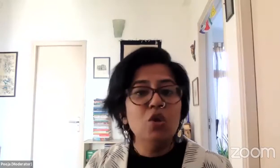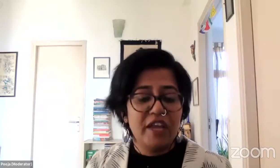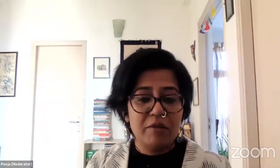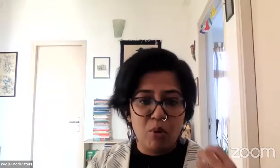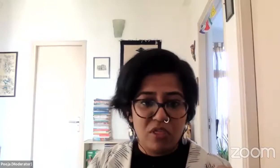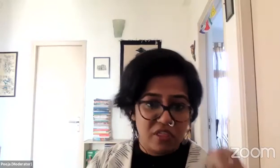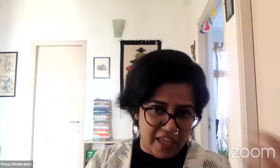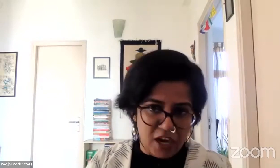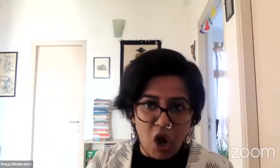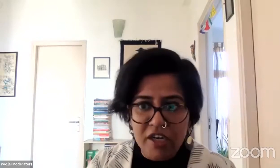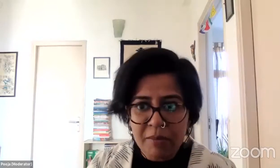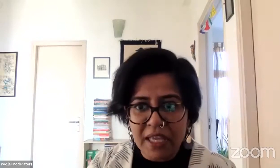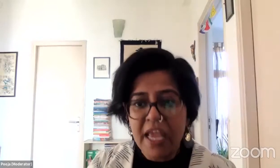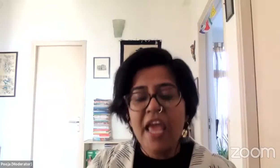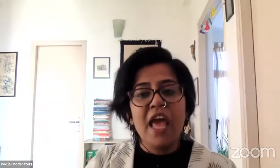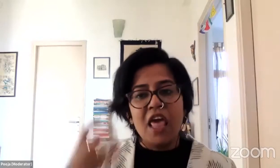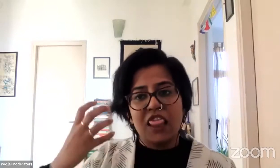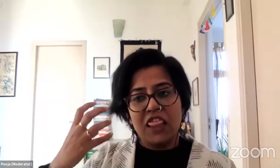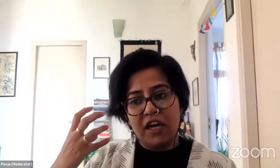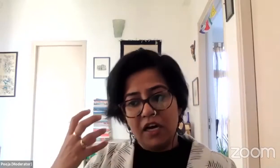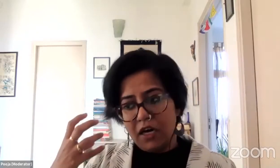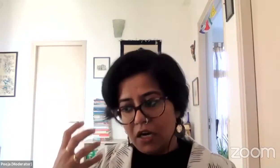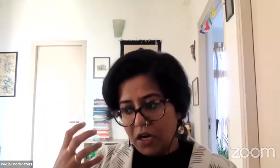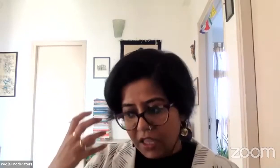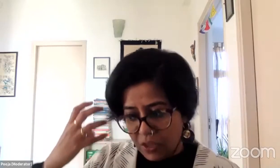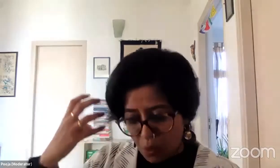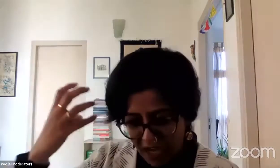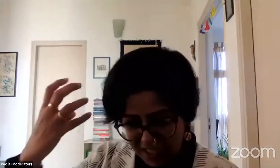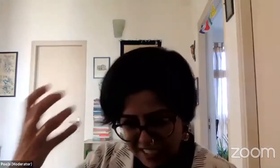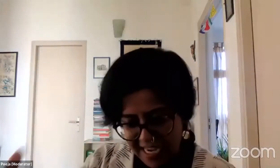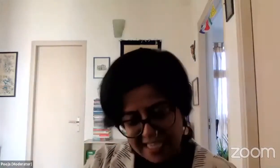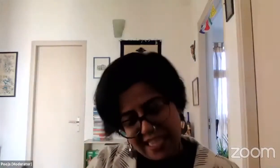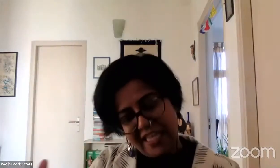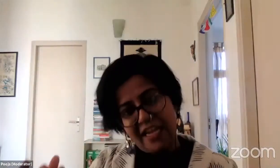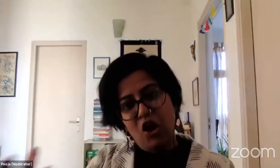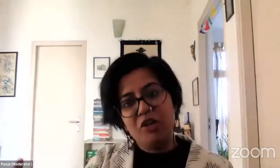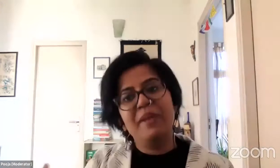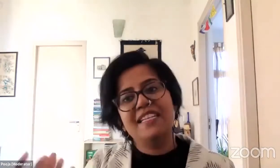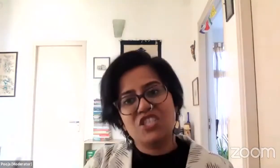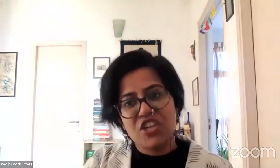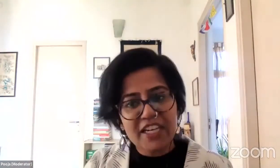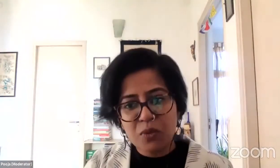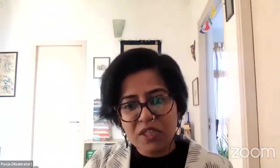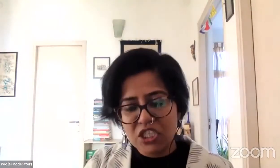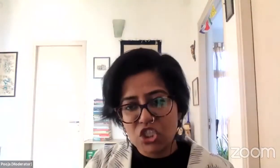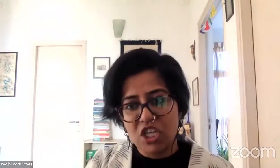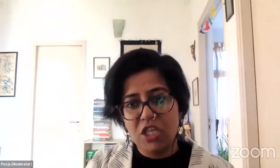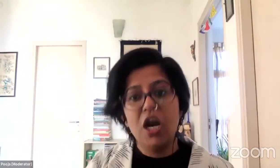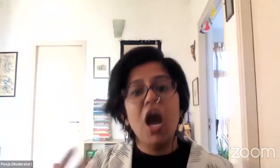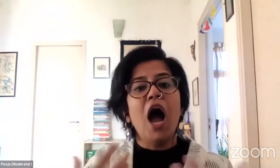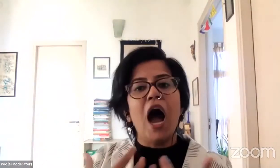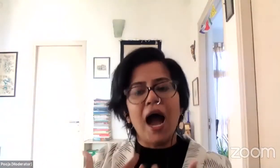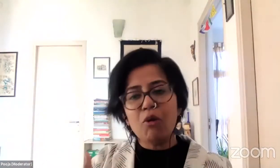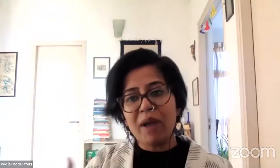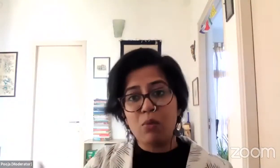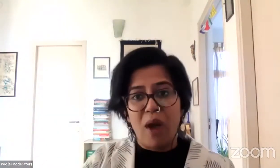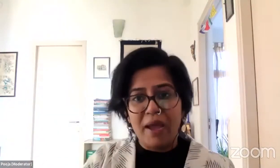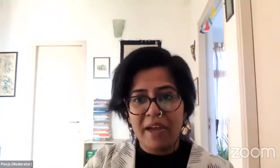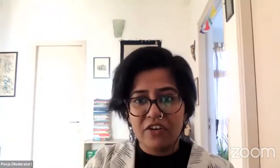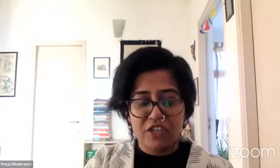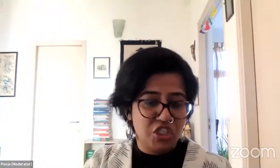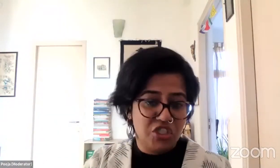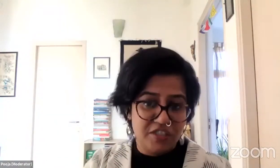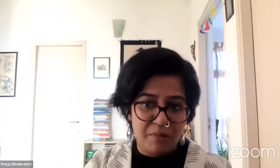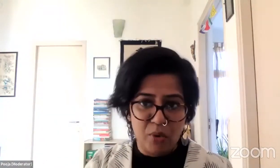trafficking, look at both the economy, the way the state and the economy interact with each other,